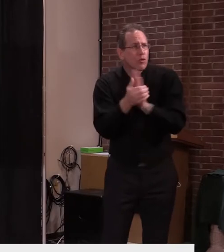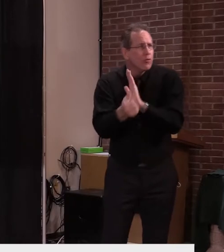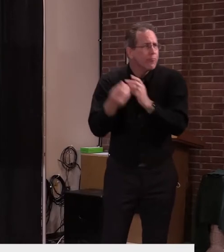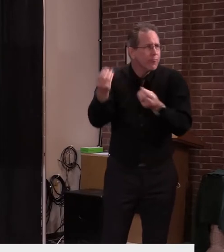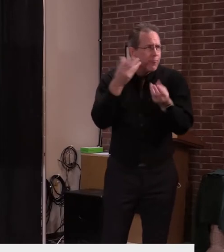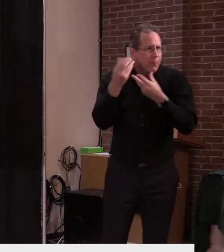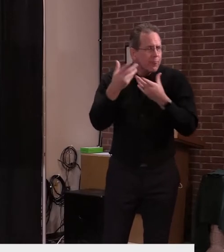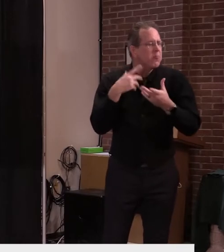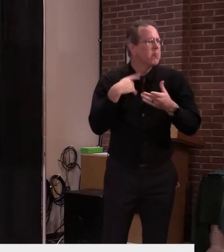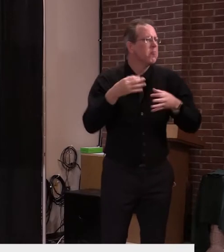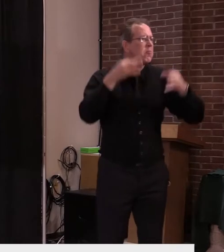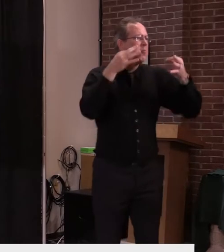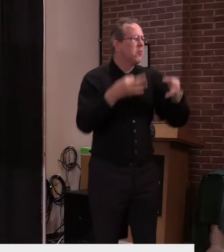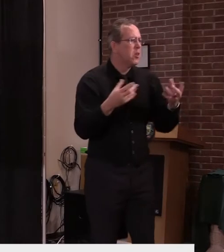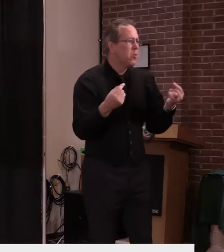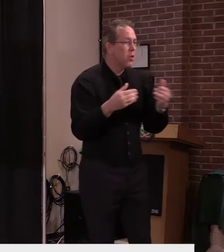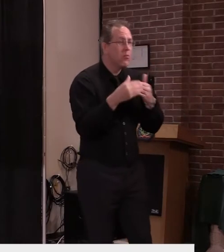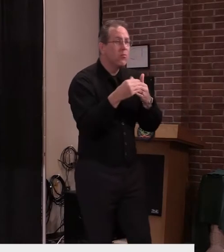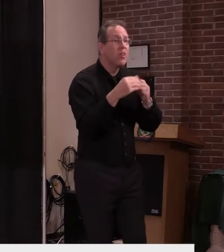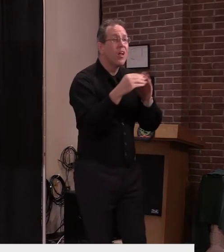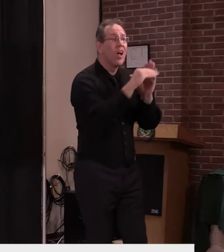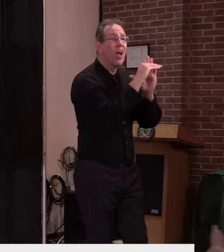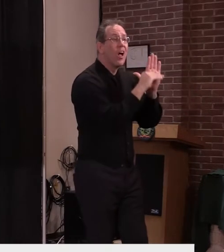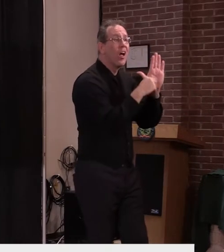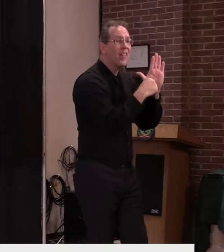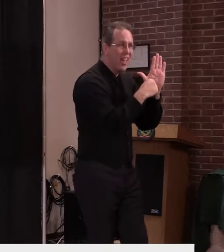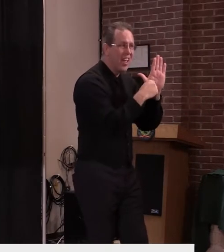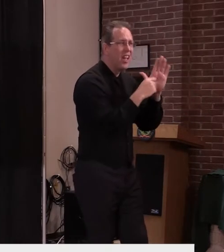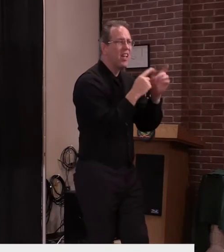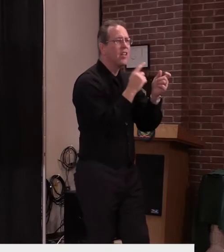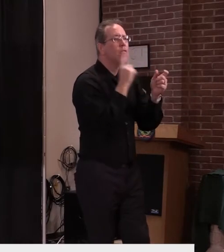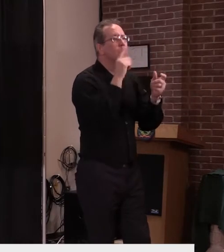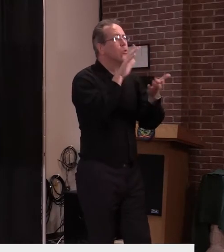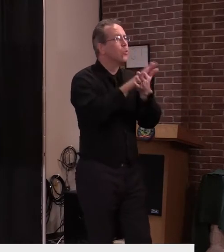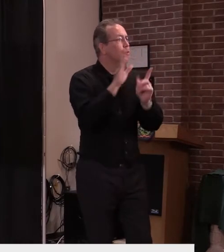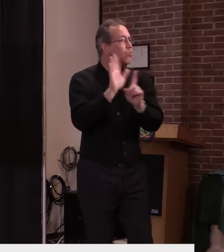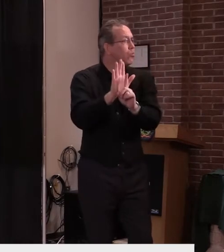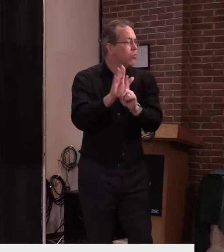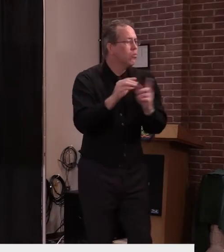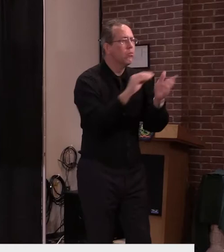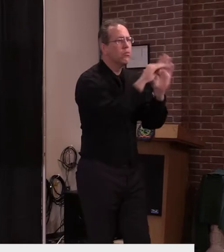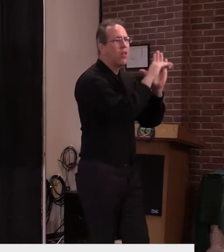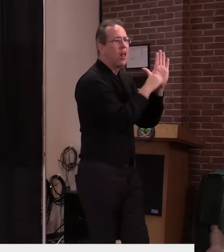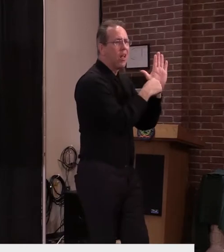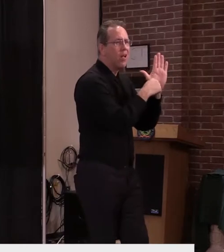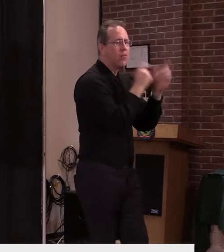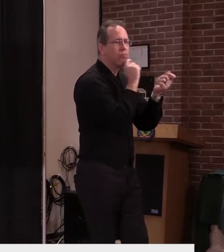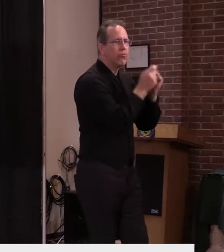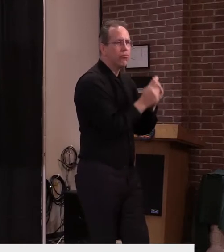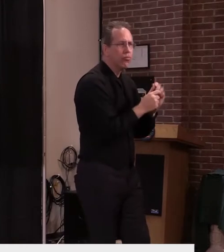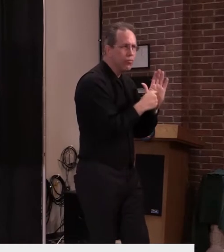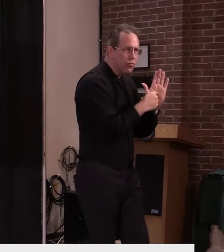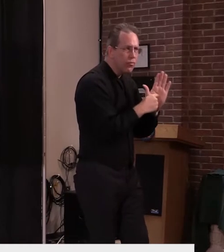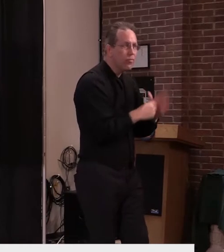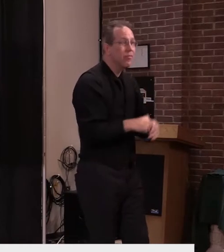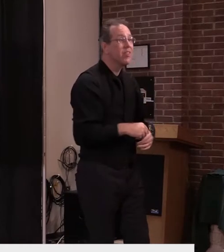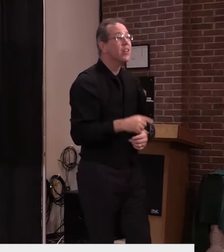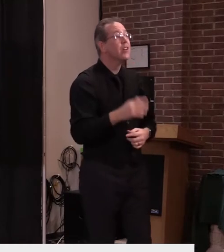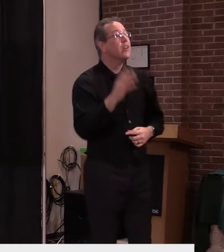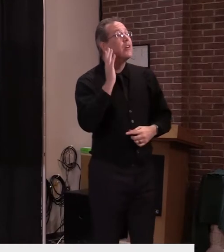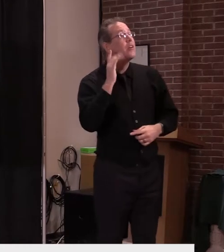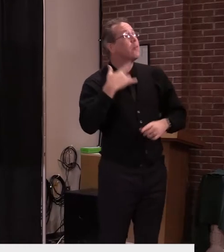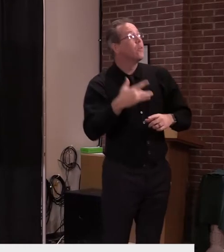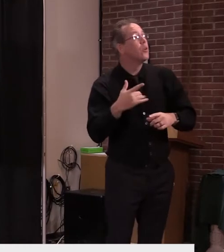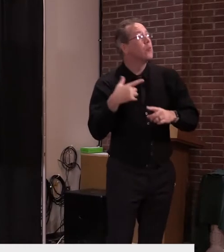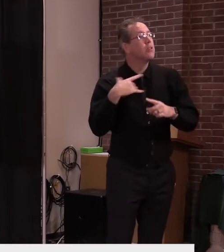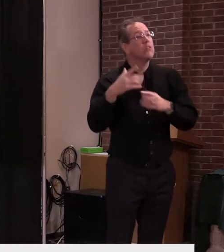changing its guidance for dealing with COVID in schools. The process we've been using with school nurses acting